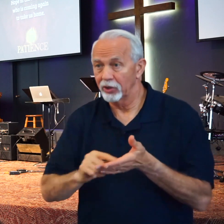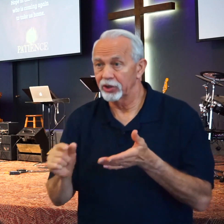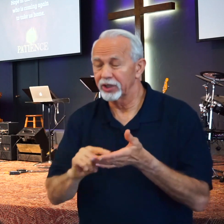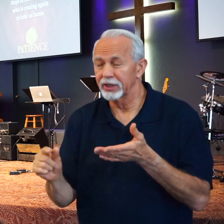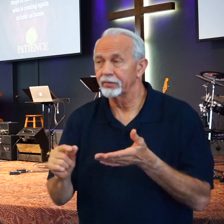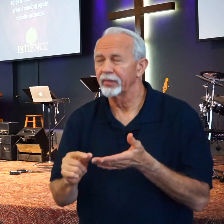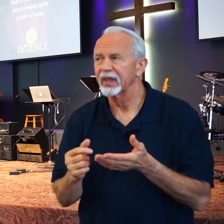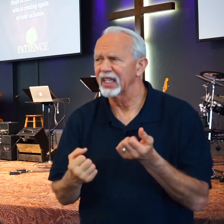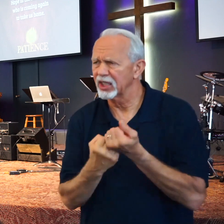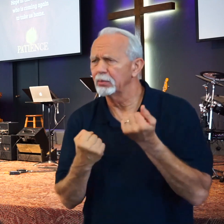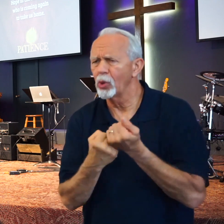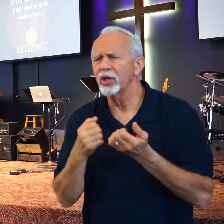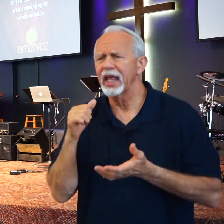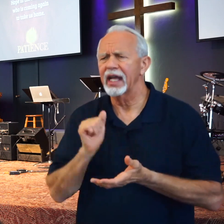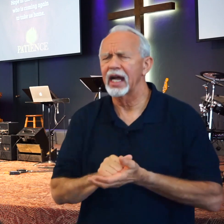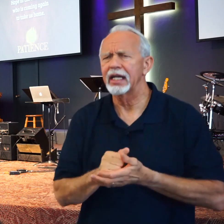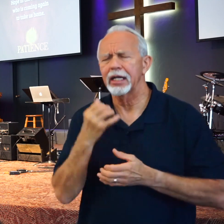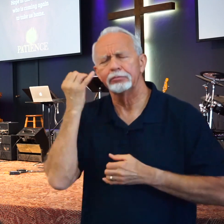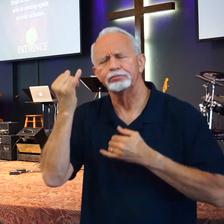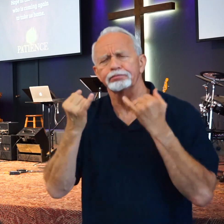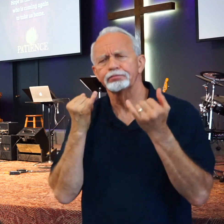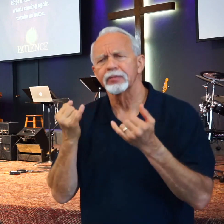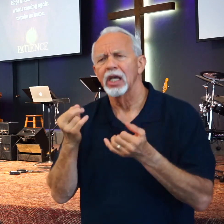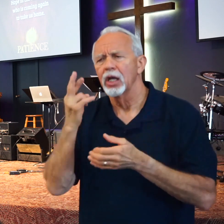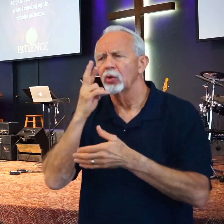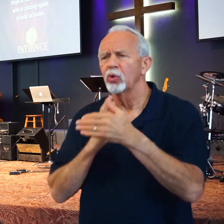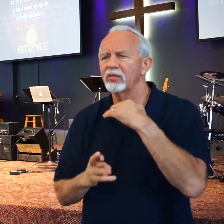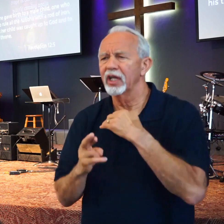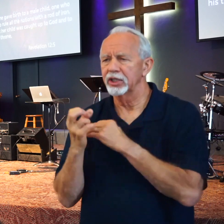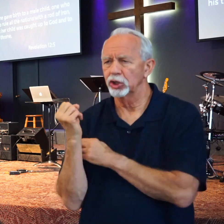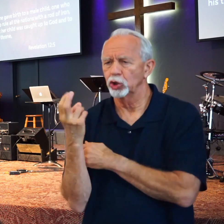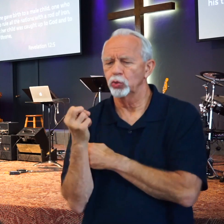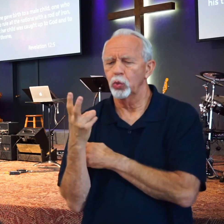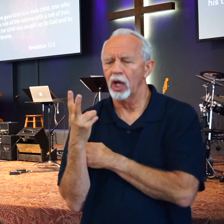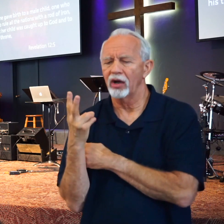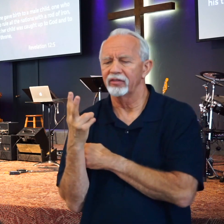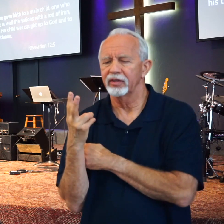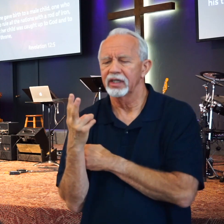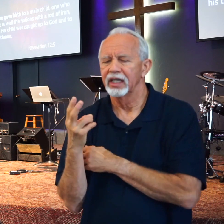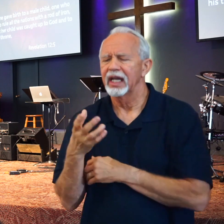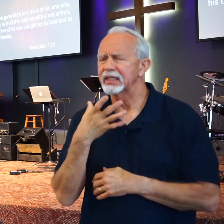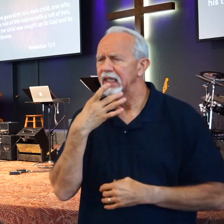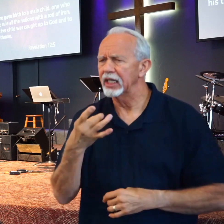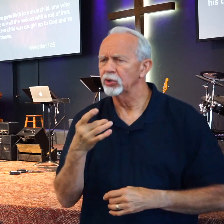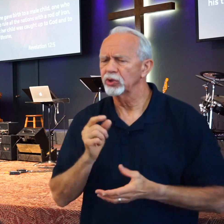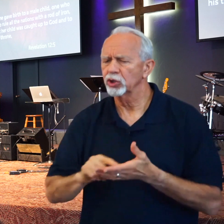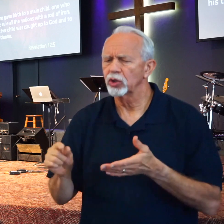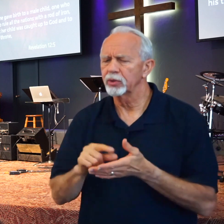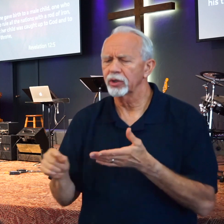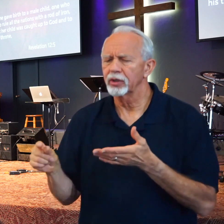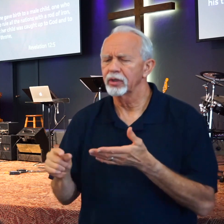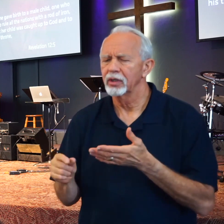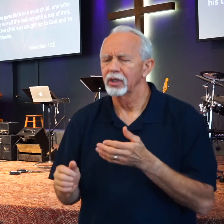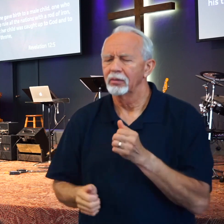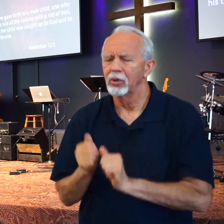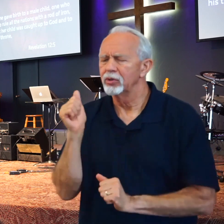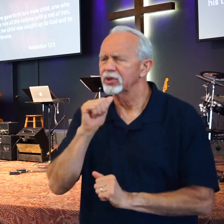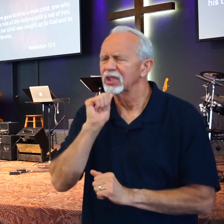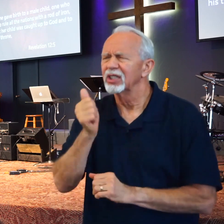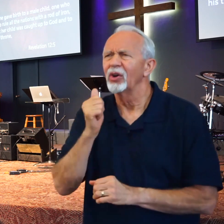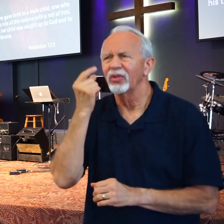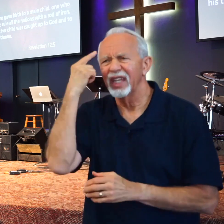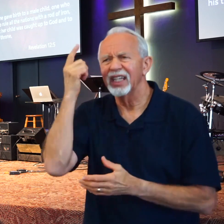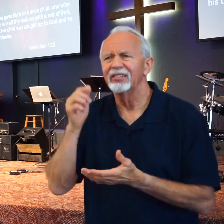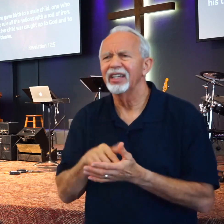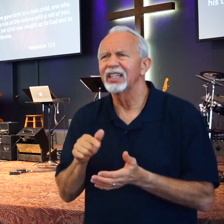of support that idea. Revelation 12 is a very interesting passage. Most don't think of it in terms